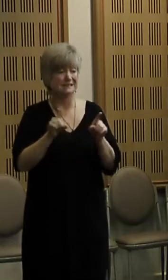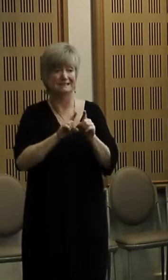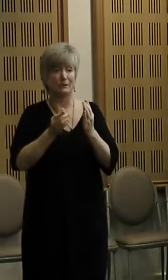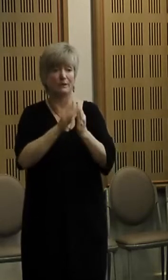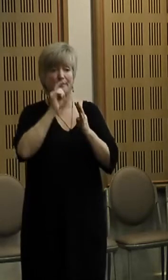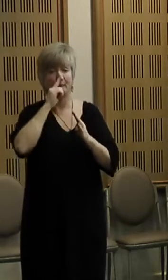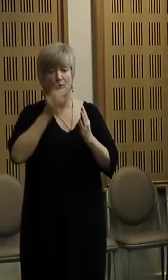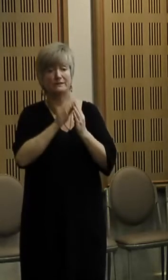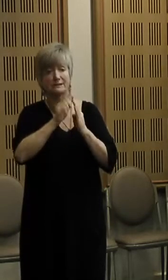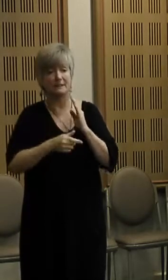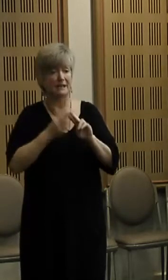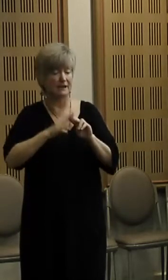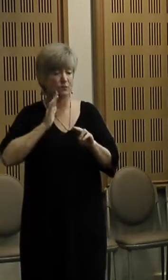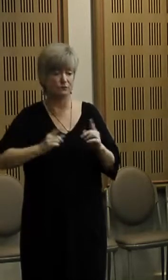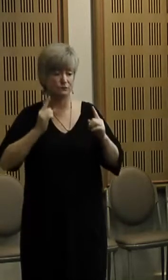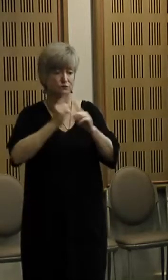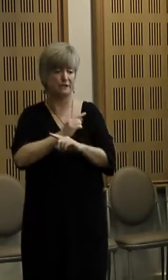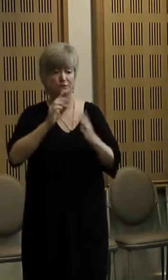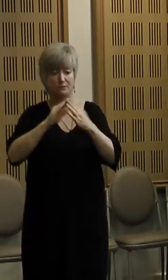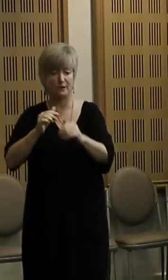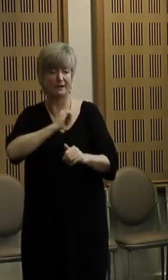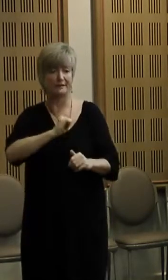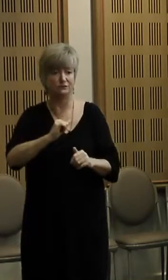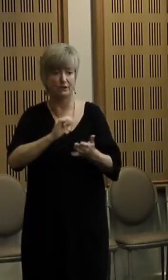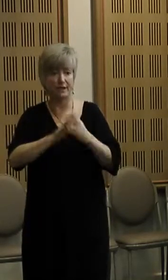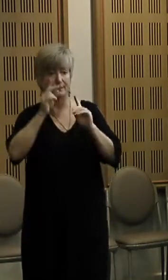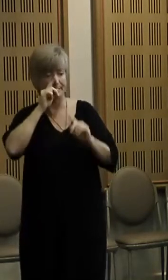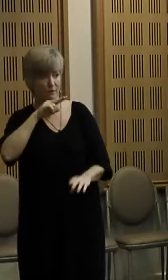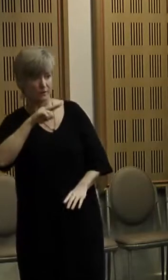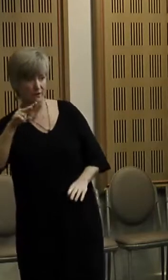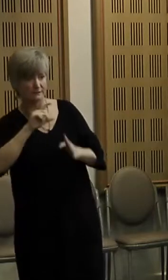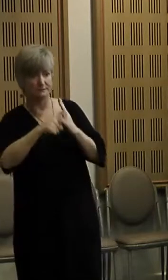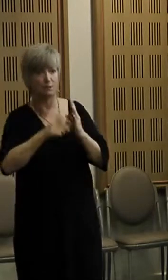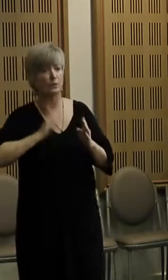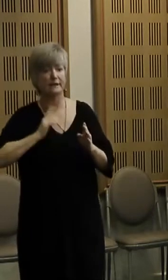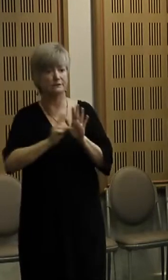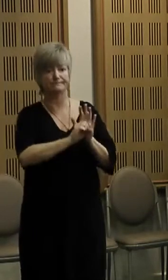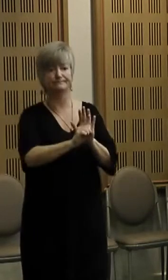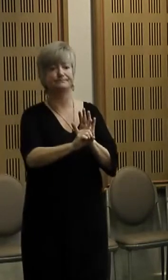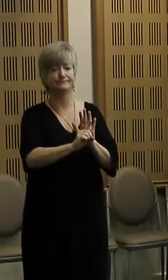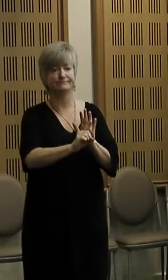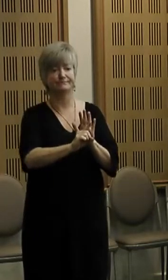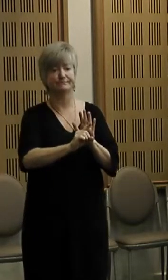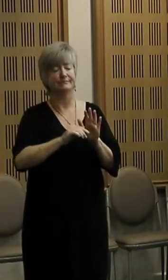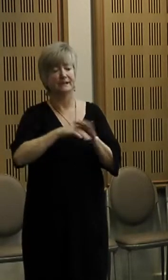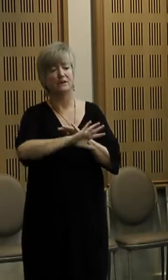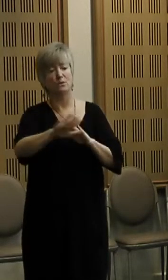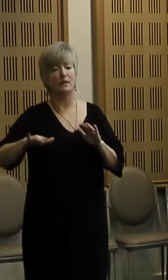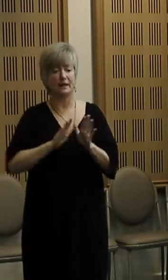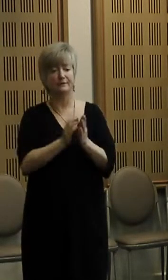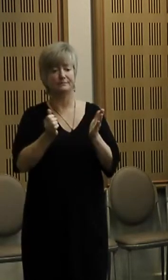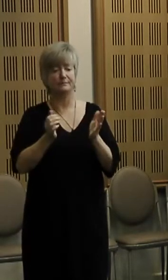changing attitudes and social norms around the way people see disability, we've got to be representing that well in all our